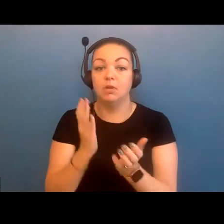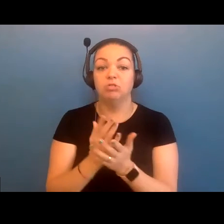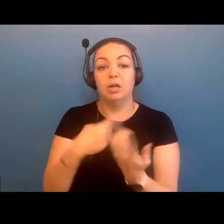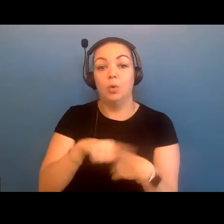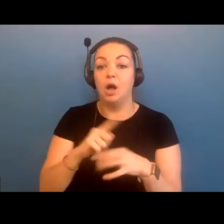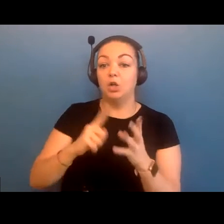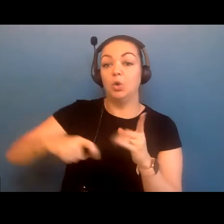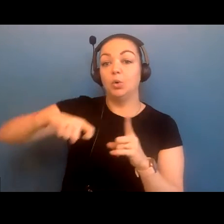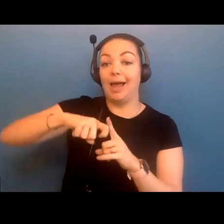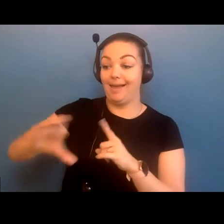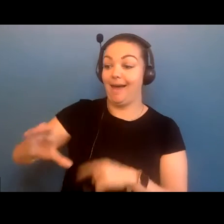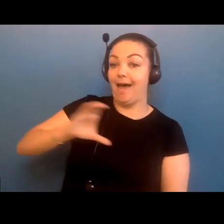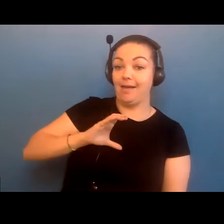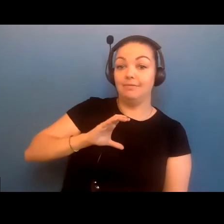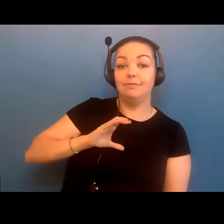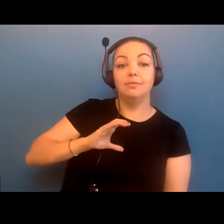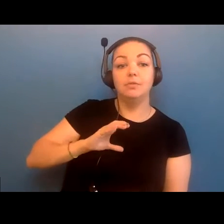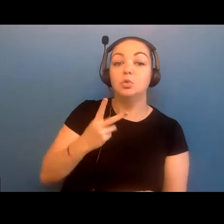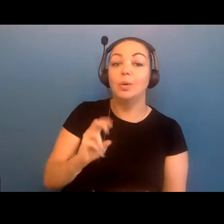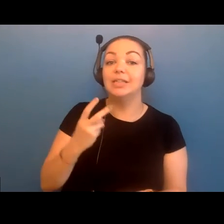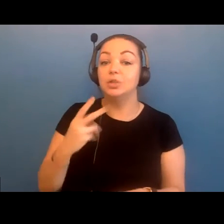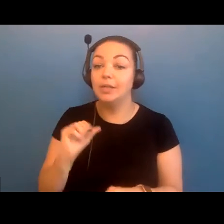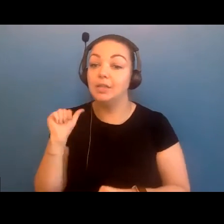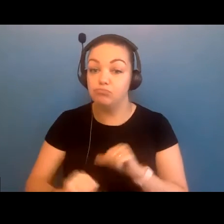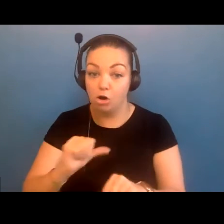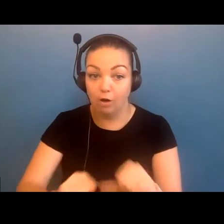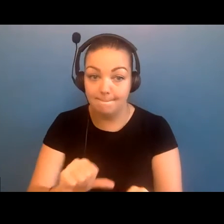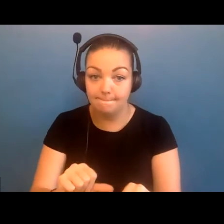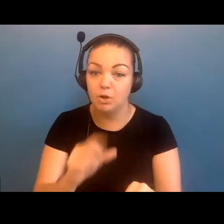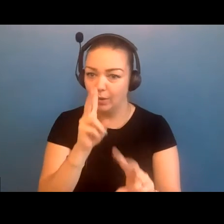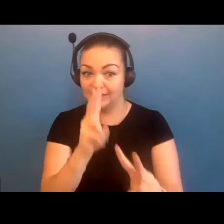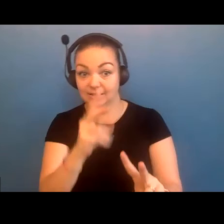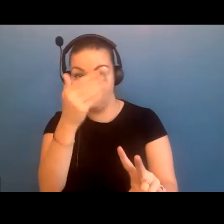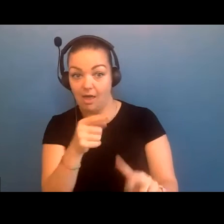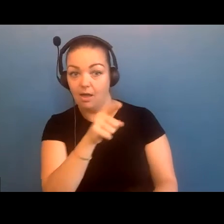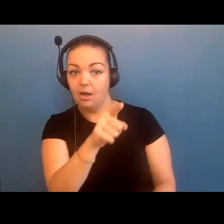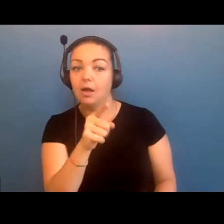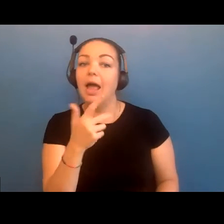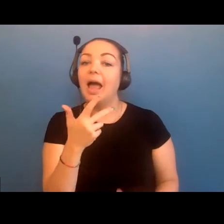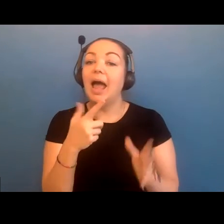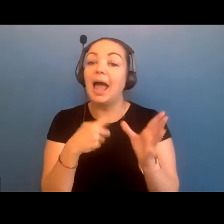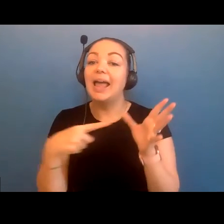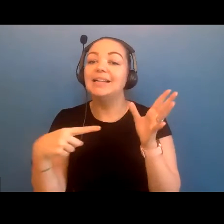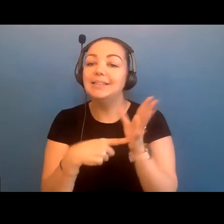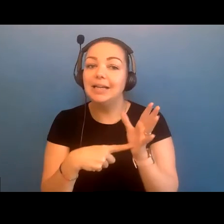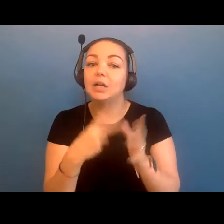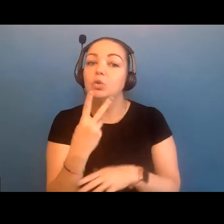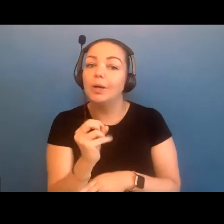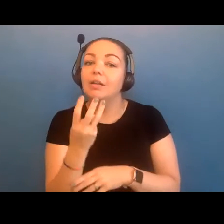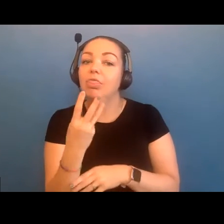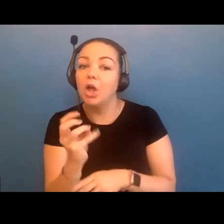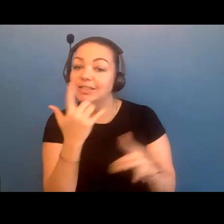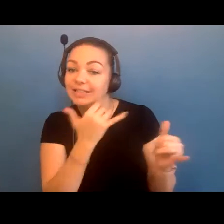80-20-30 programme. As you can see in the slide, I'll read it out, 80-20-30 tests what works to